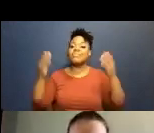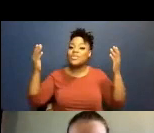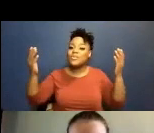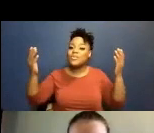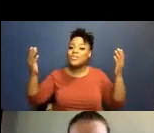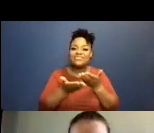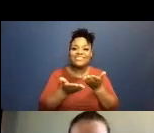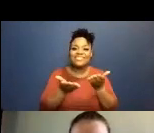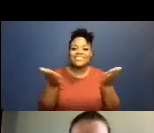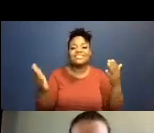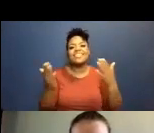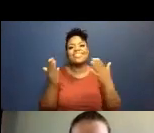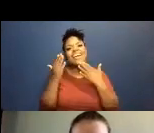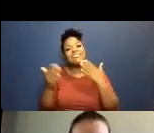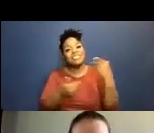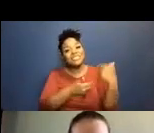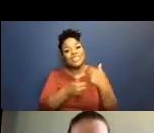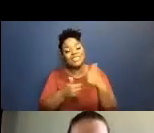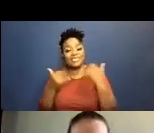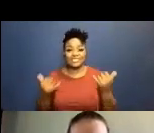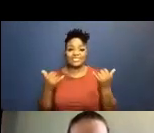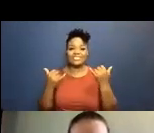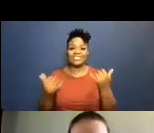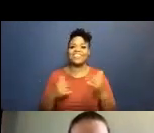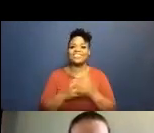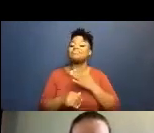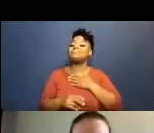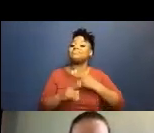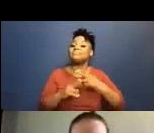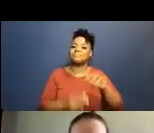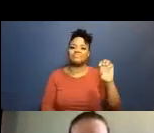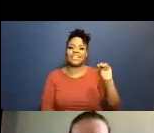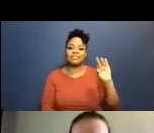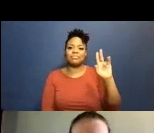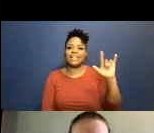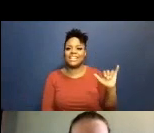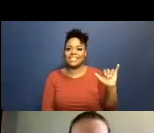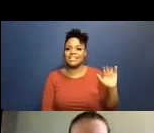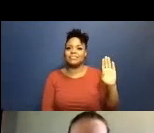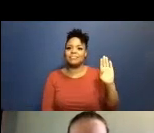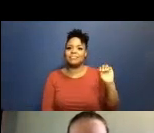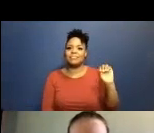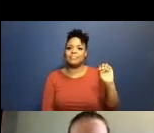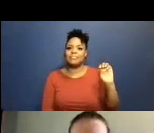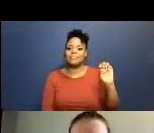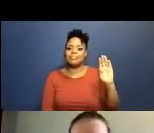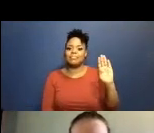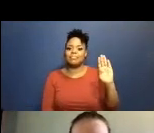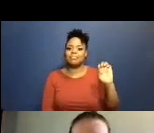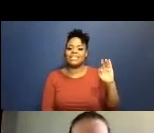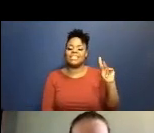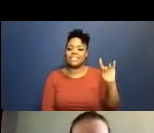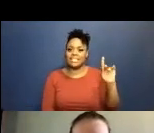I'm waiting for interpreters. Yep, we're good. I'm the co-director of Superfest and associate director